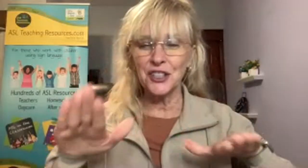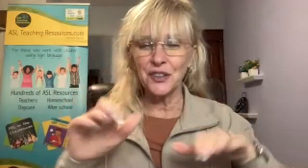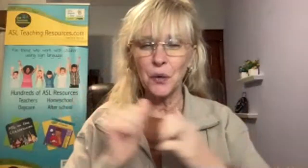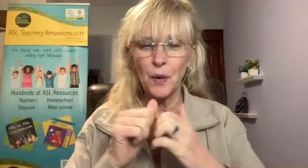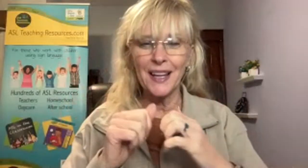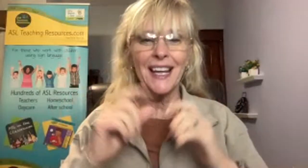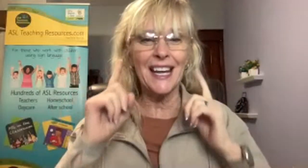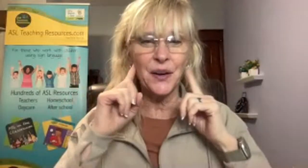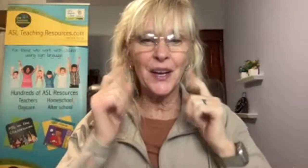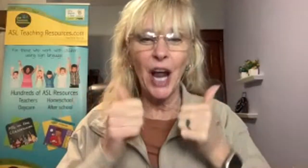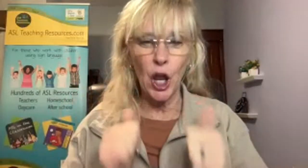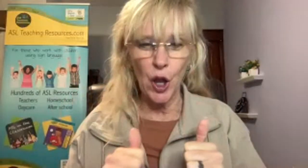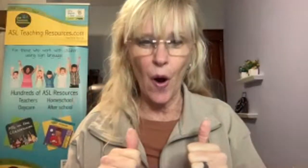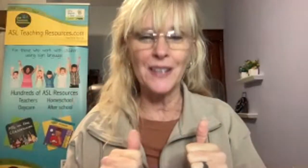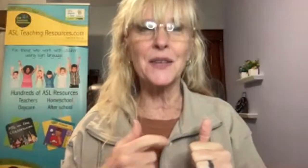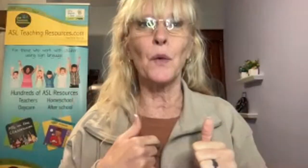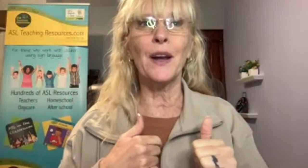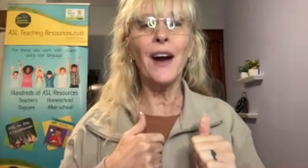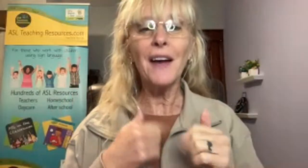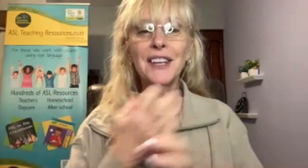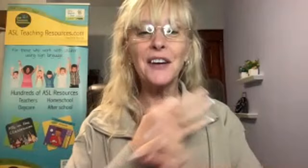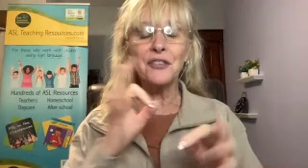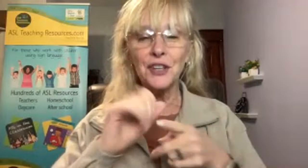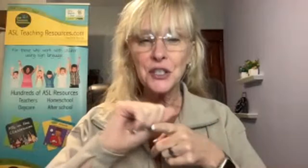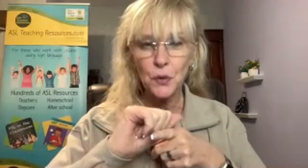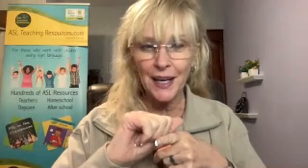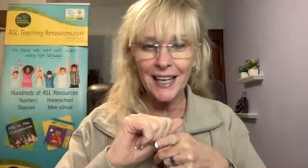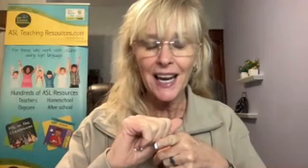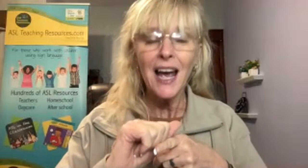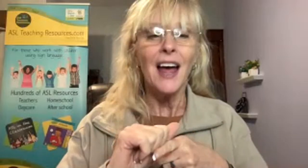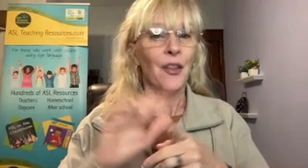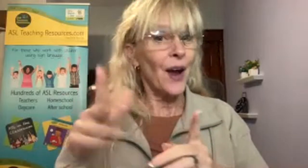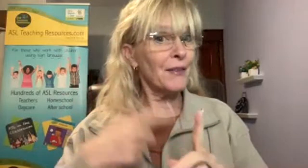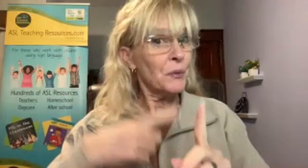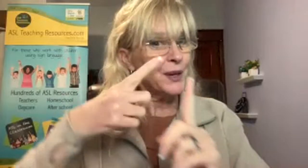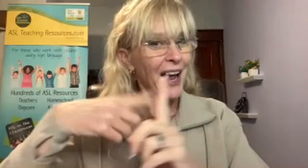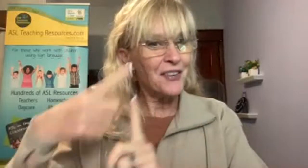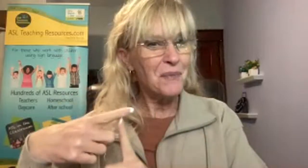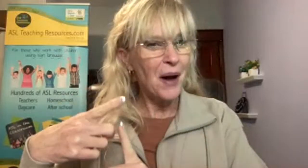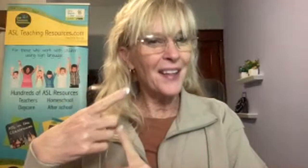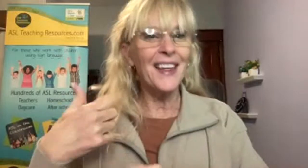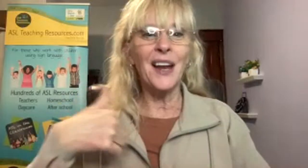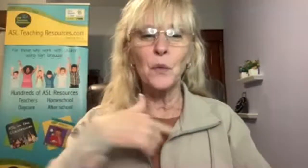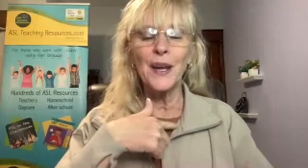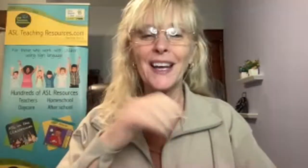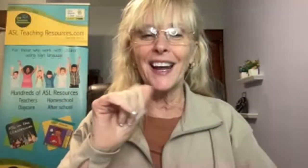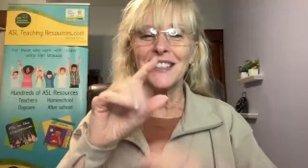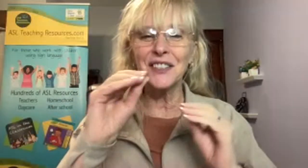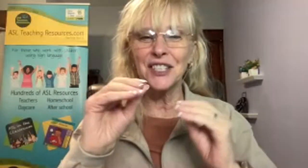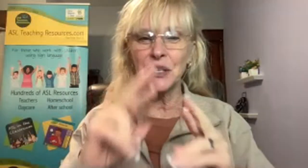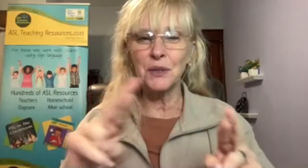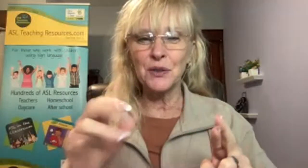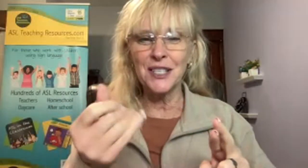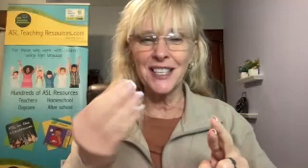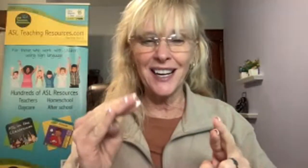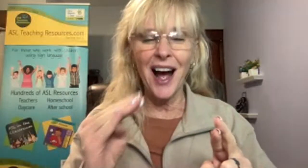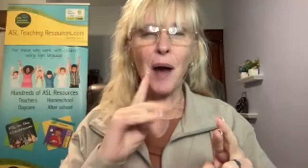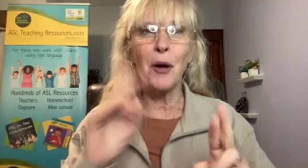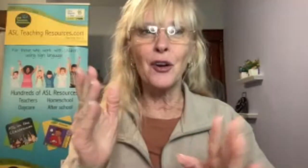Children with Hearing Loss. We are having a free training. They're having one every month, and we at ASLTeachingResources.com are going to